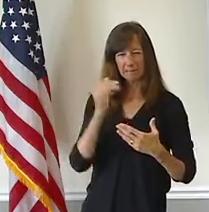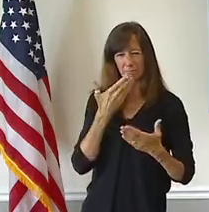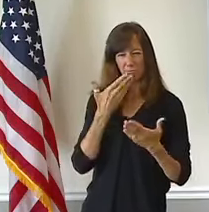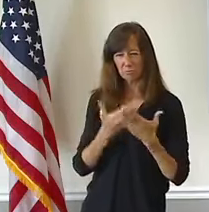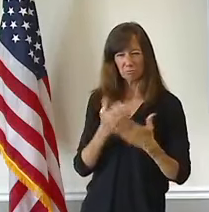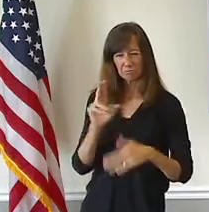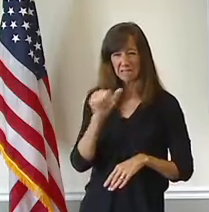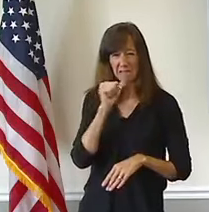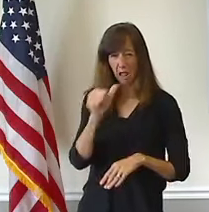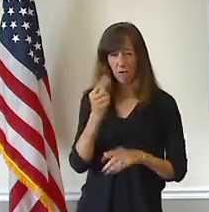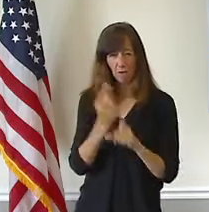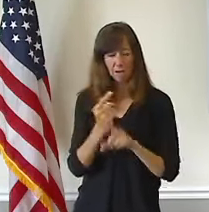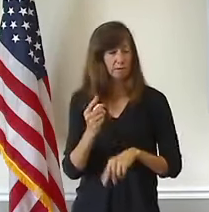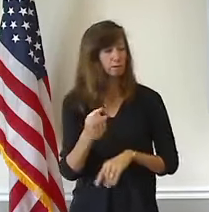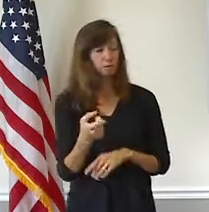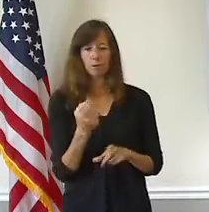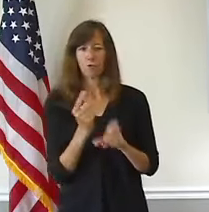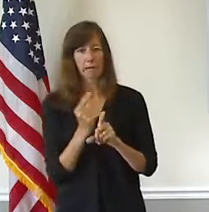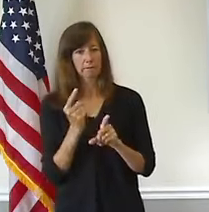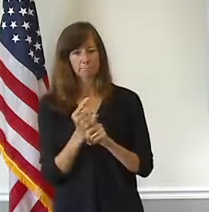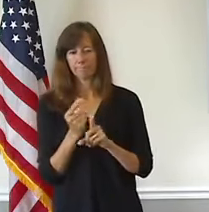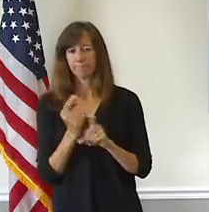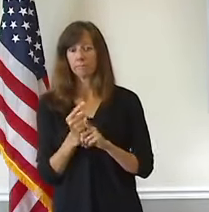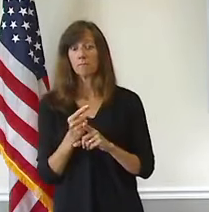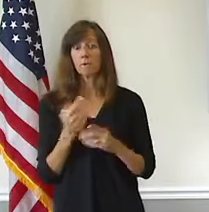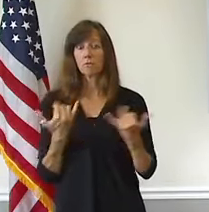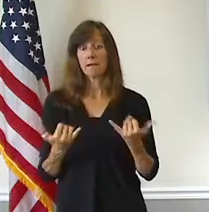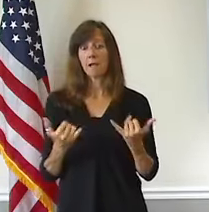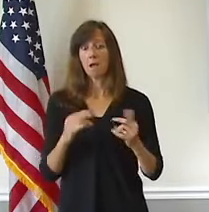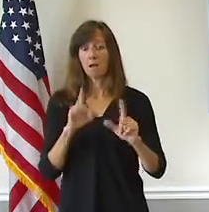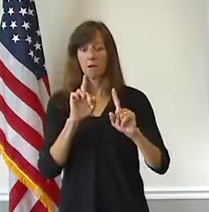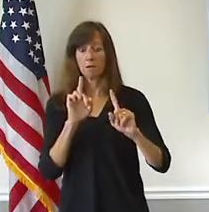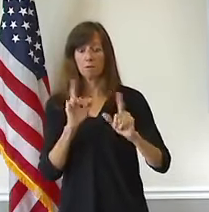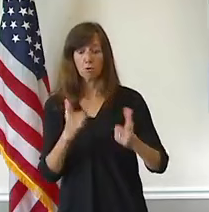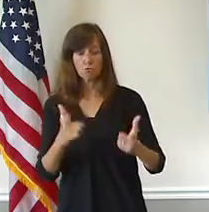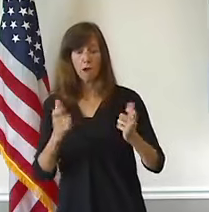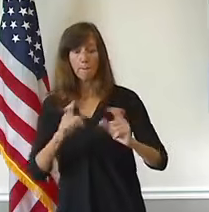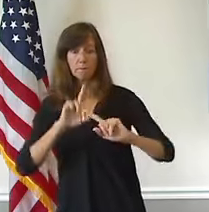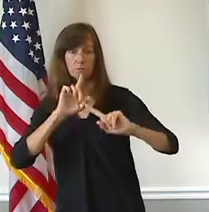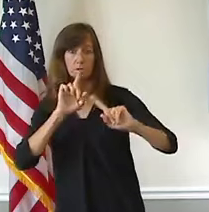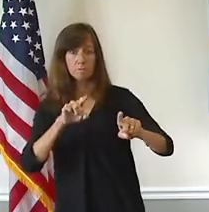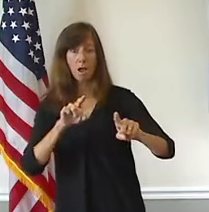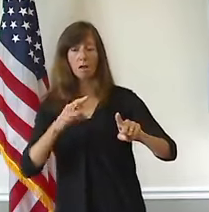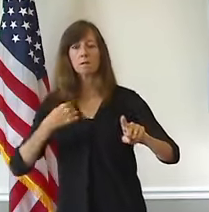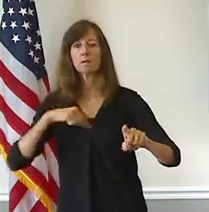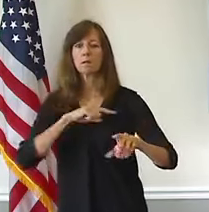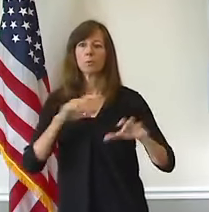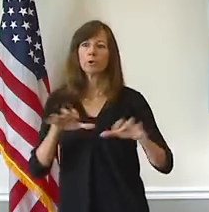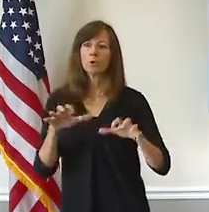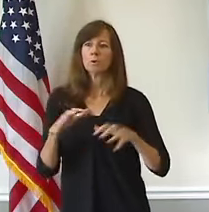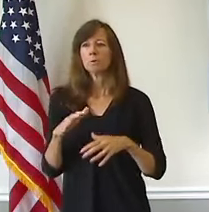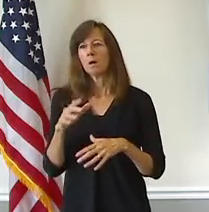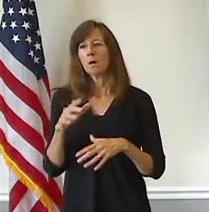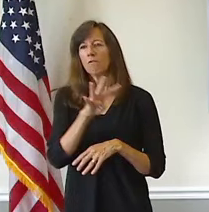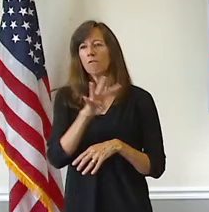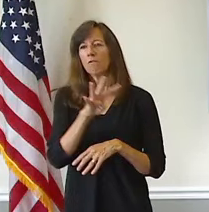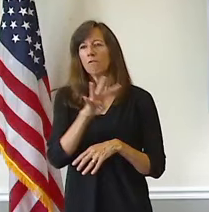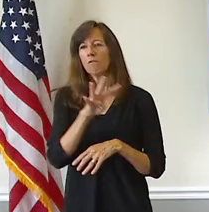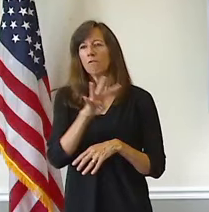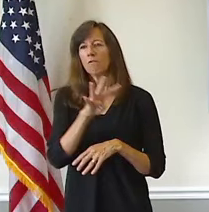rapid response, we do maybe, you know, 4 to 5 cases of that a week. If it was